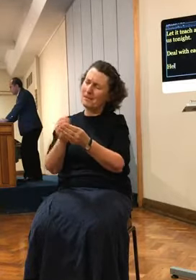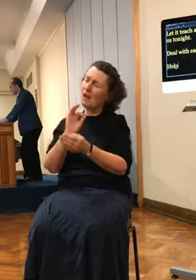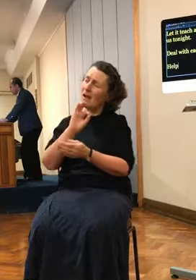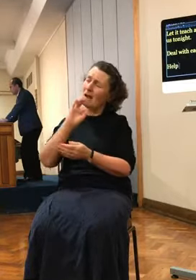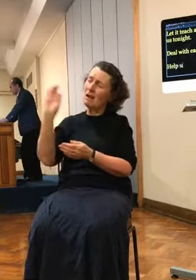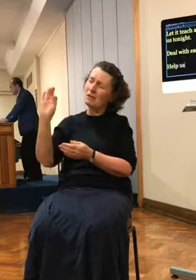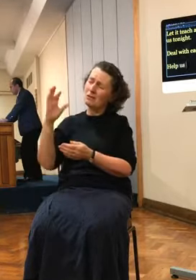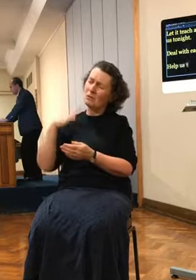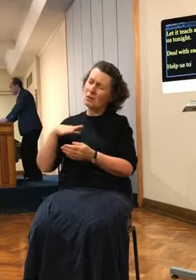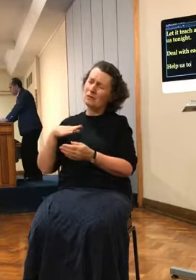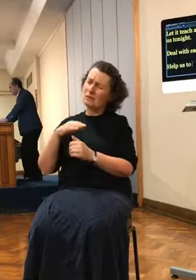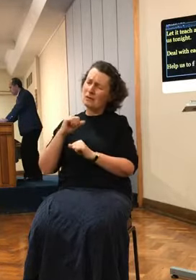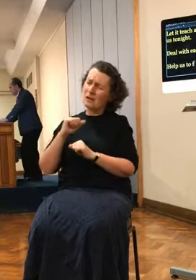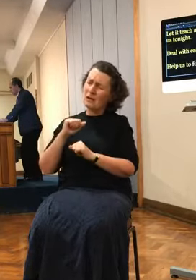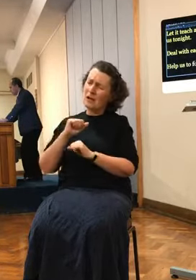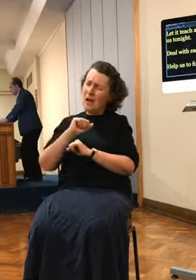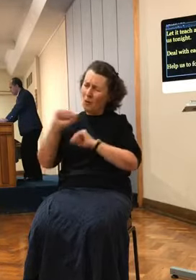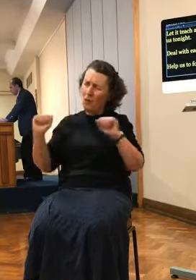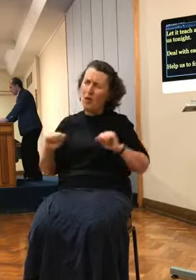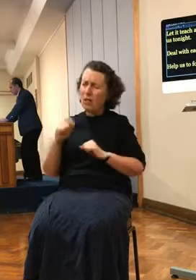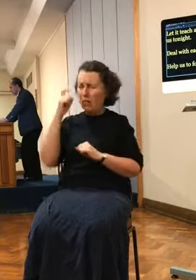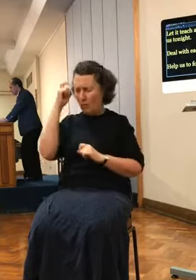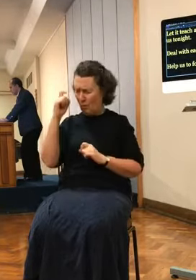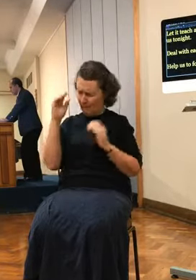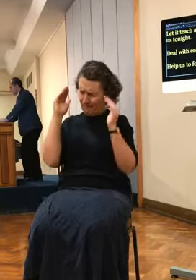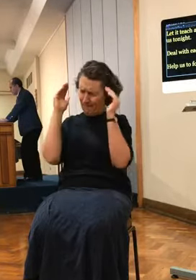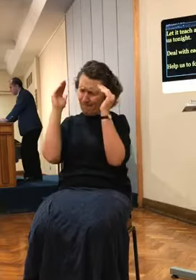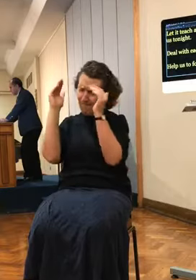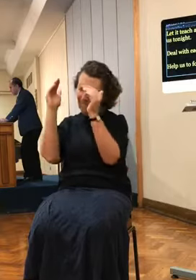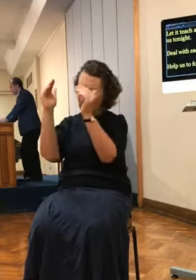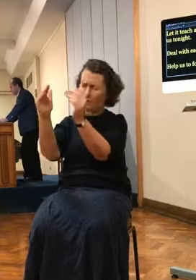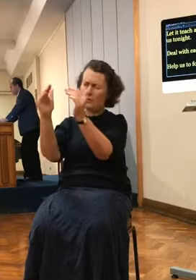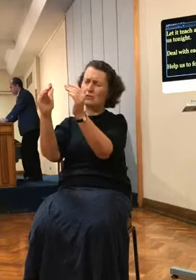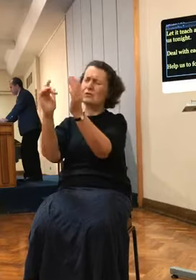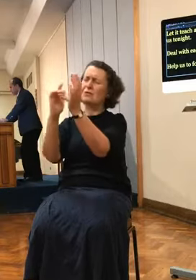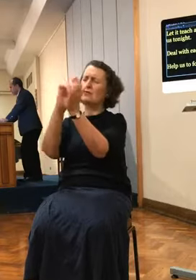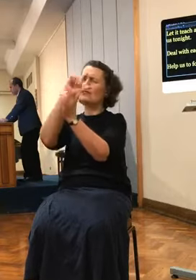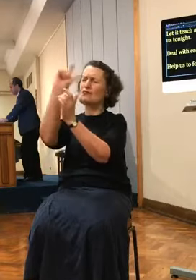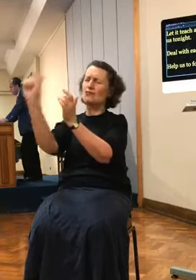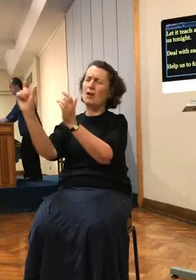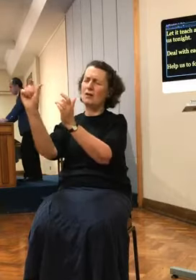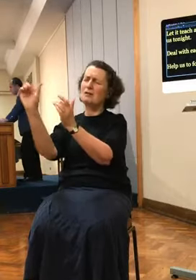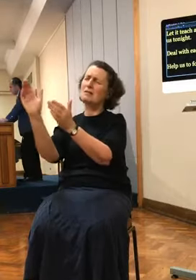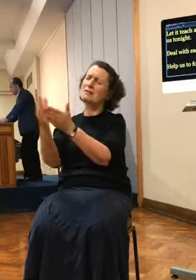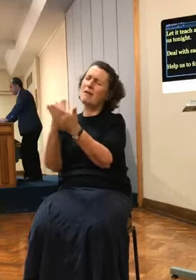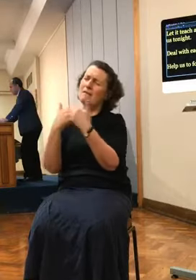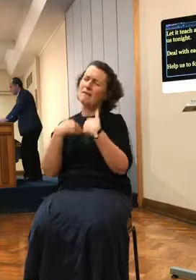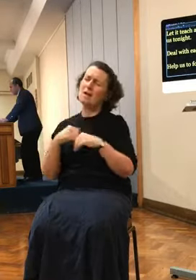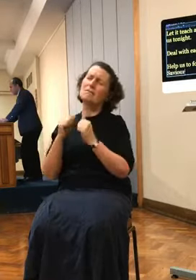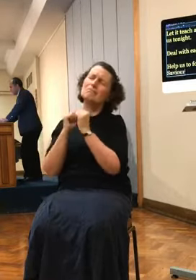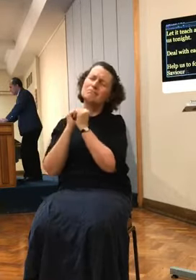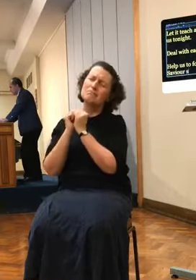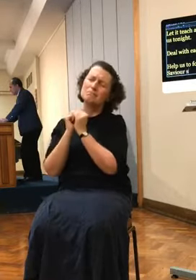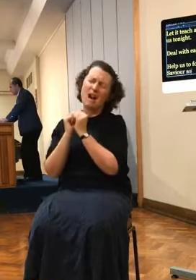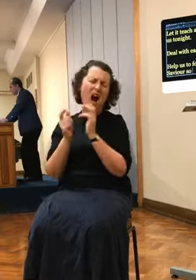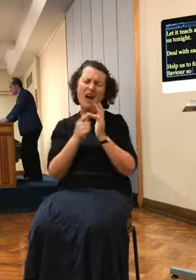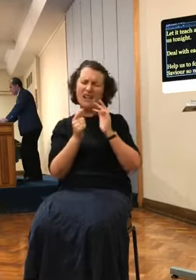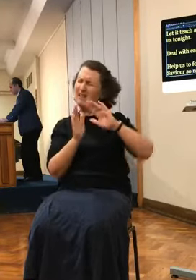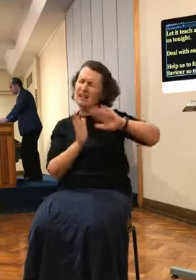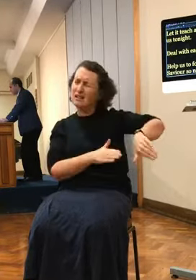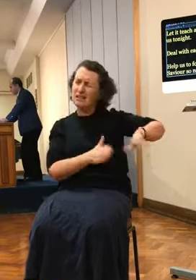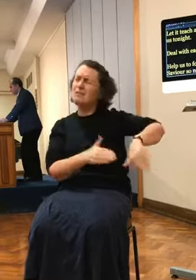dear Savior that all things will just be vanity before us. So Lord, bless us again and accept